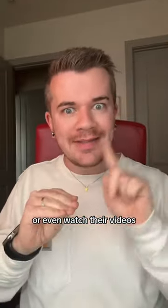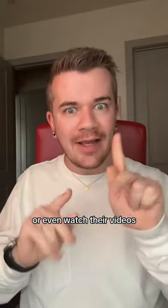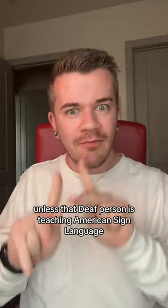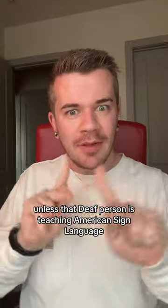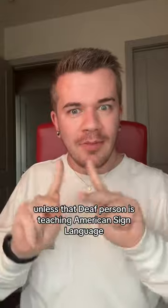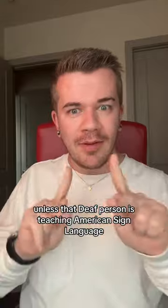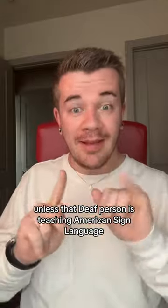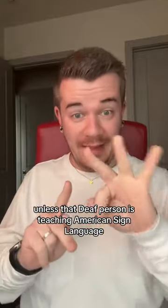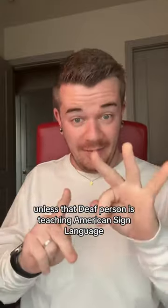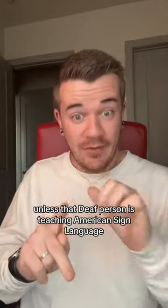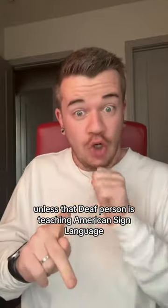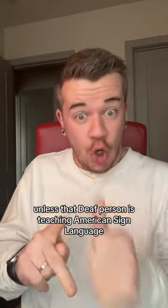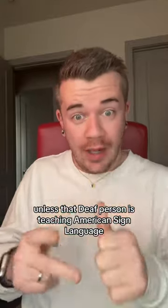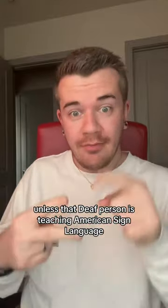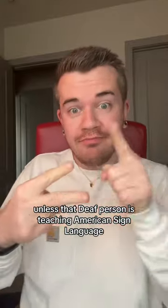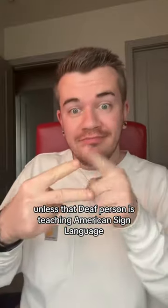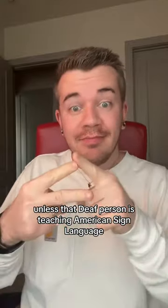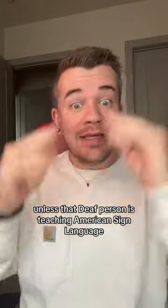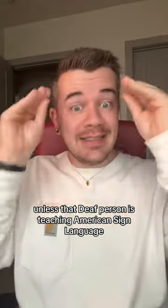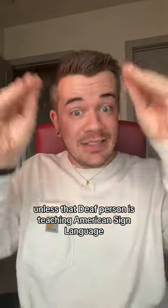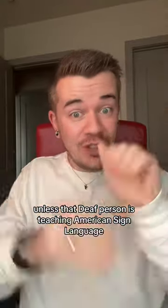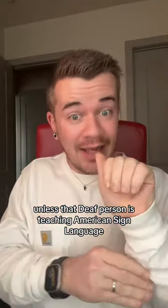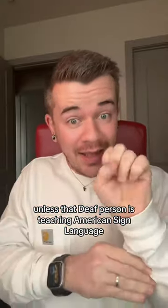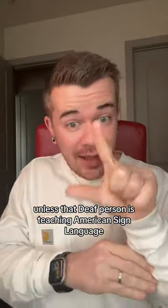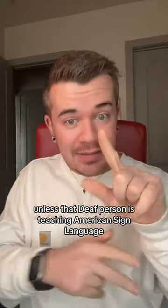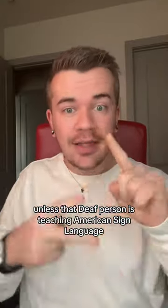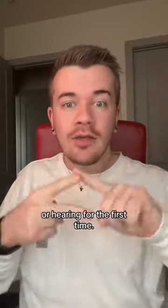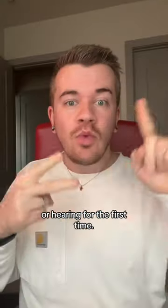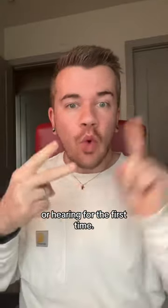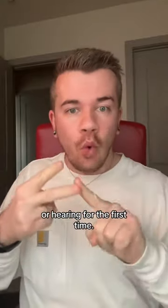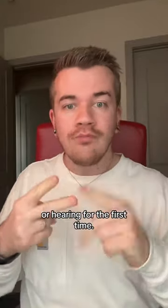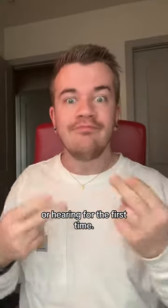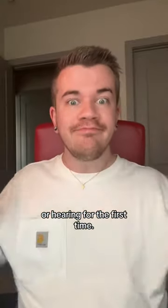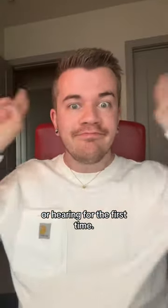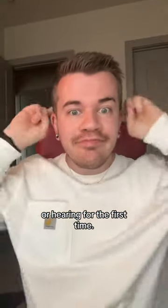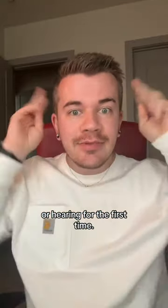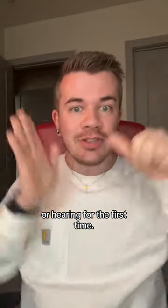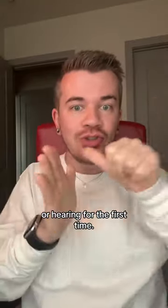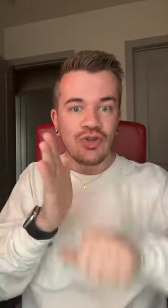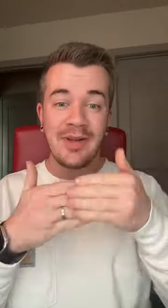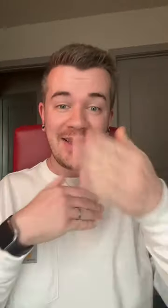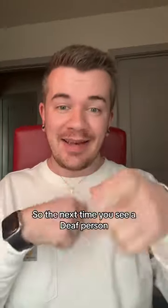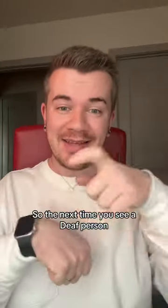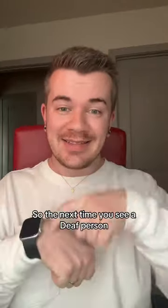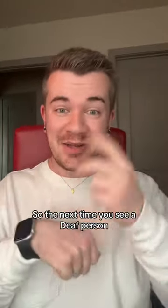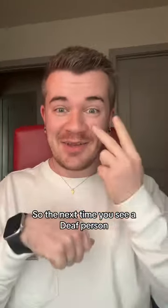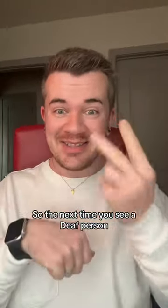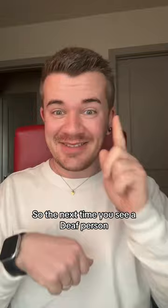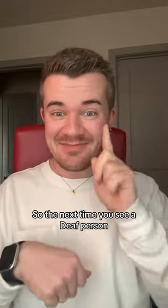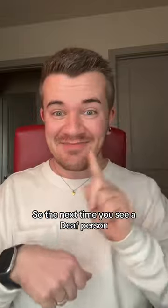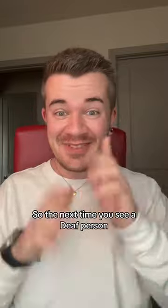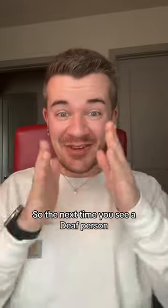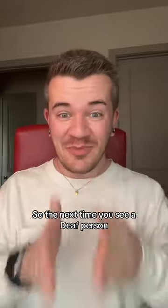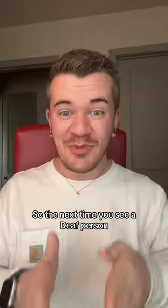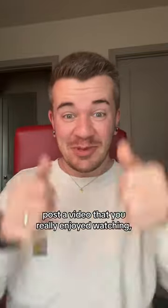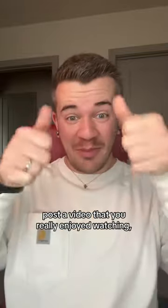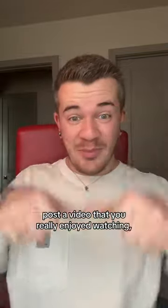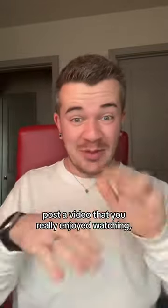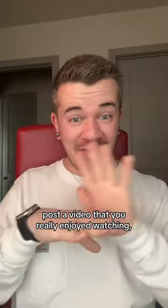unless that deaf person is teaching American Sign Language or hearing for the first time. So the next time you see a deaf person post a video that